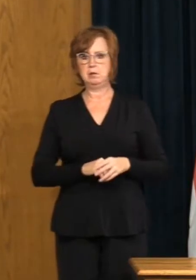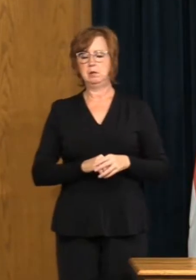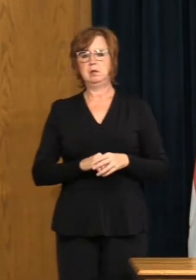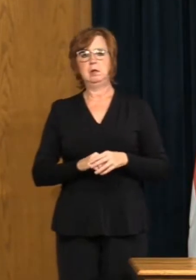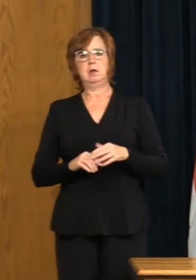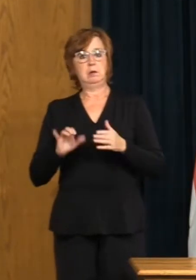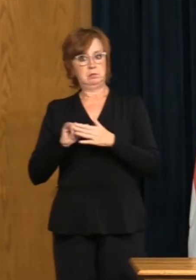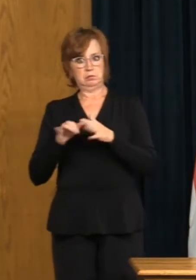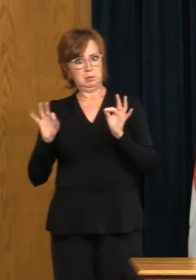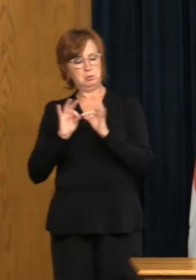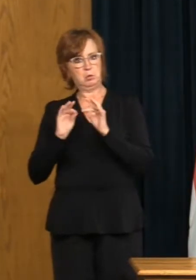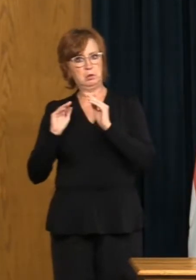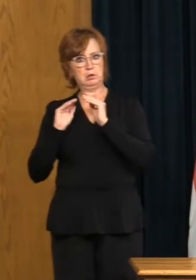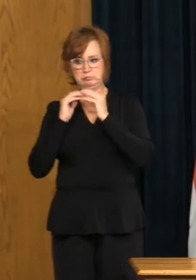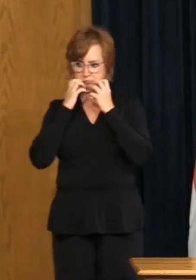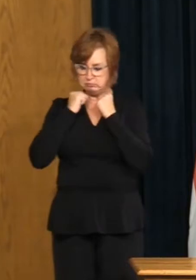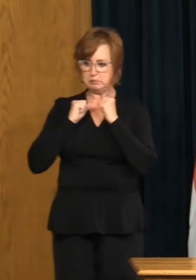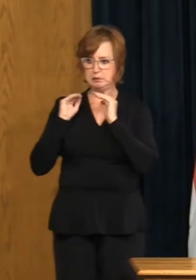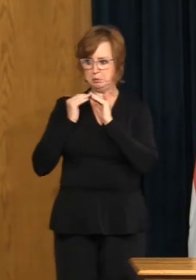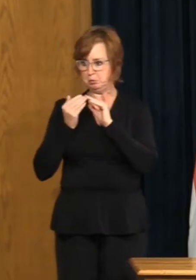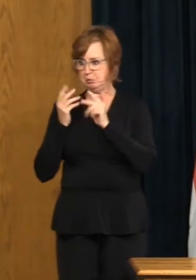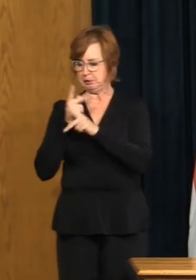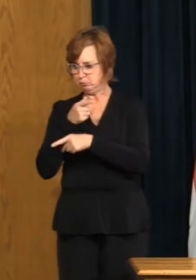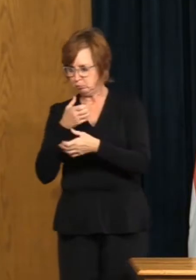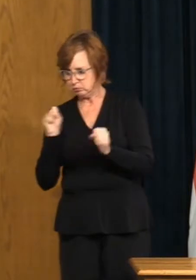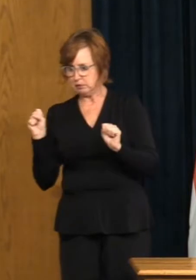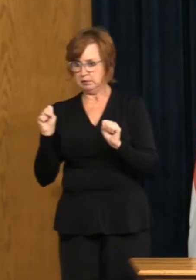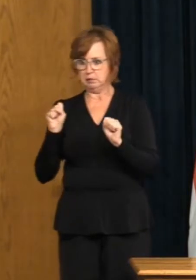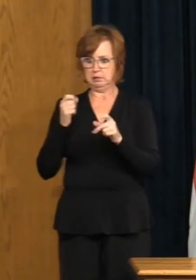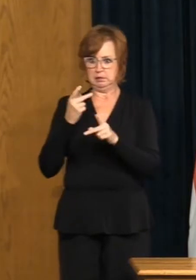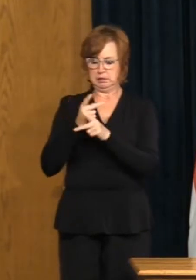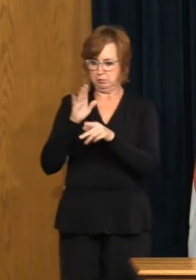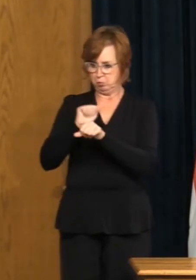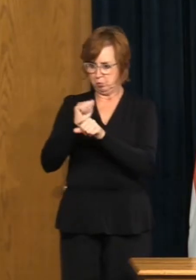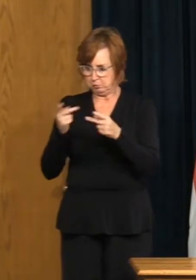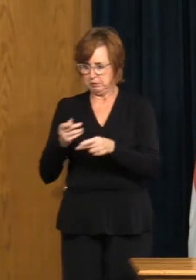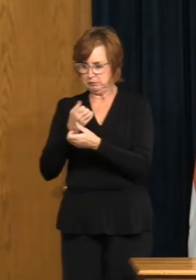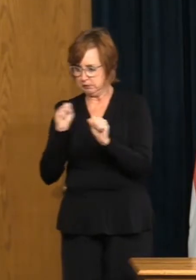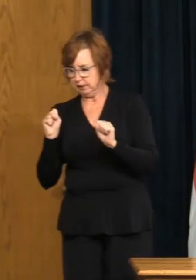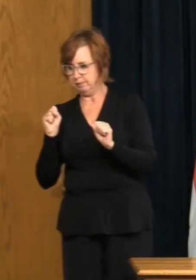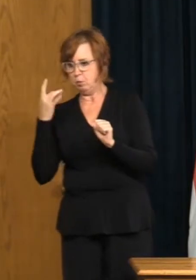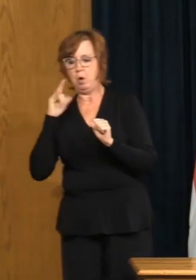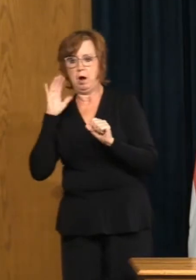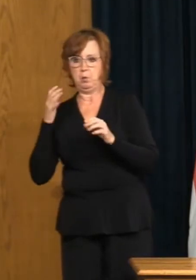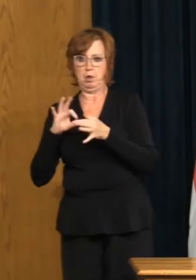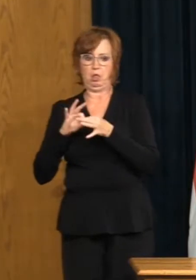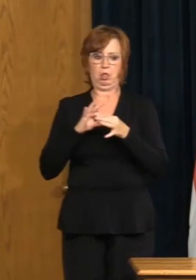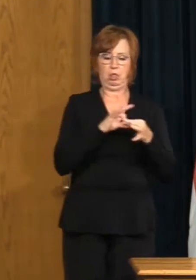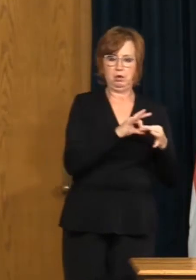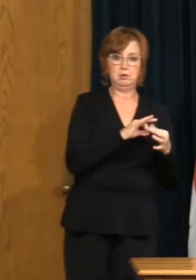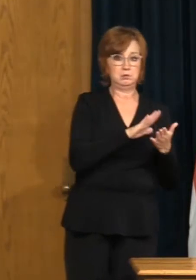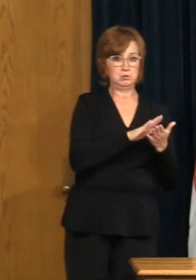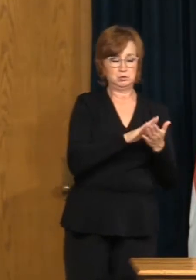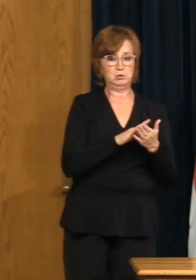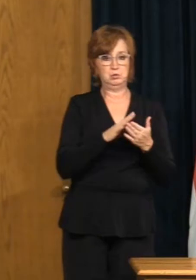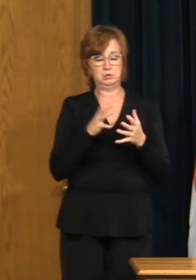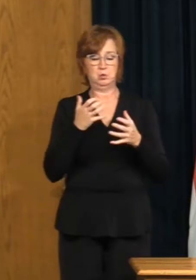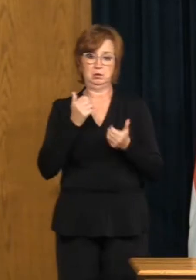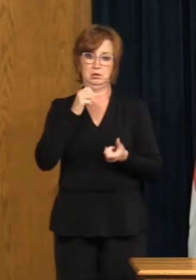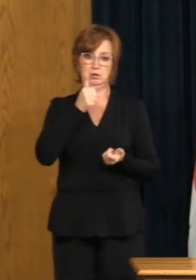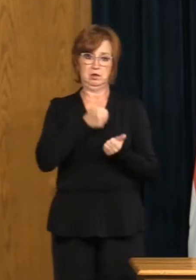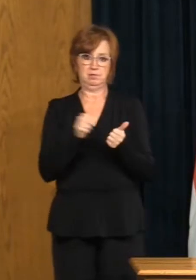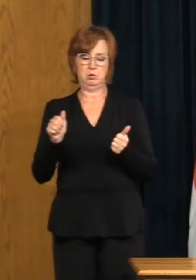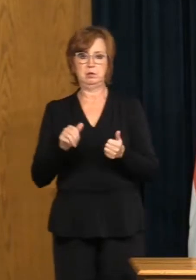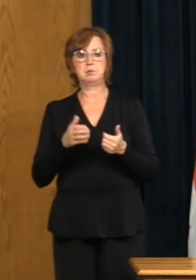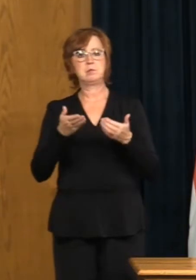schools, other industries, other settings as well. I do want to emphasize that mask use